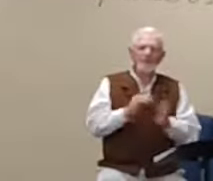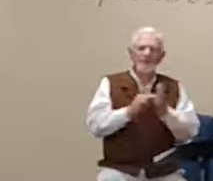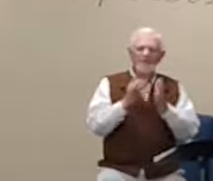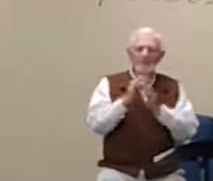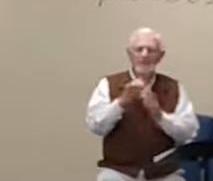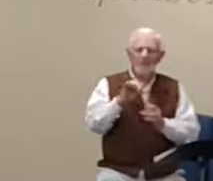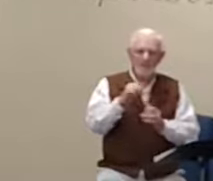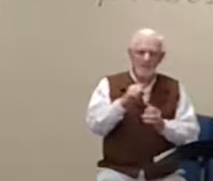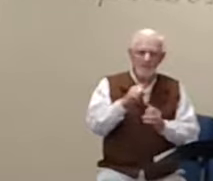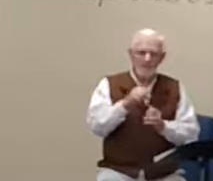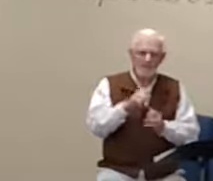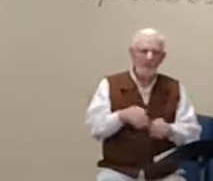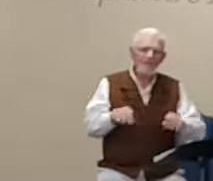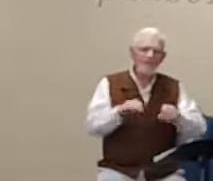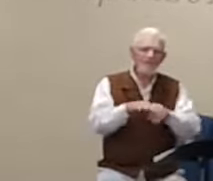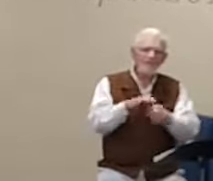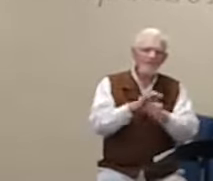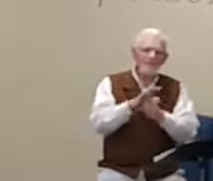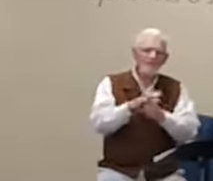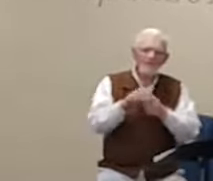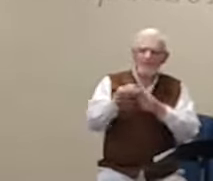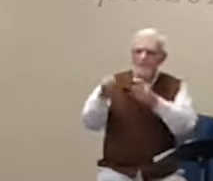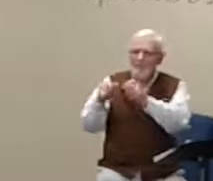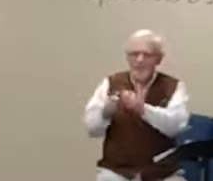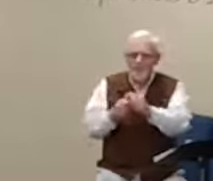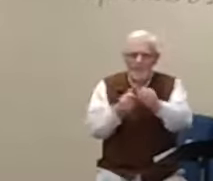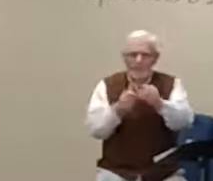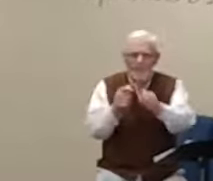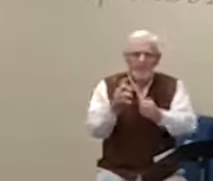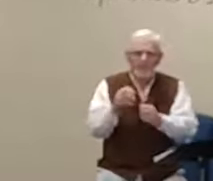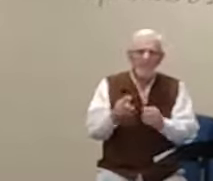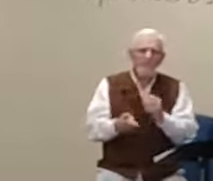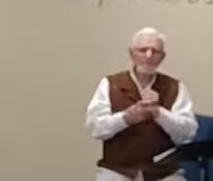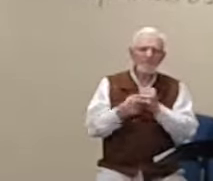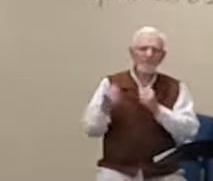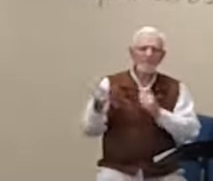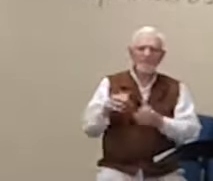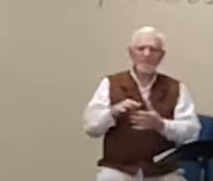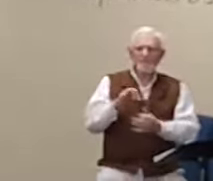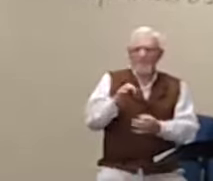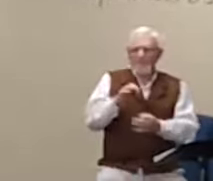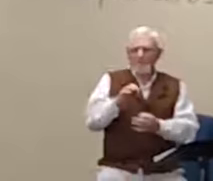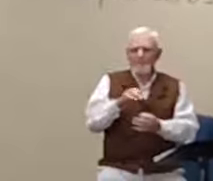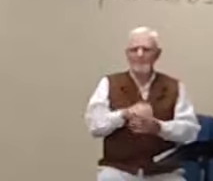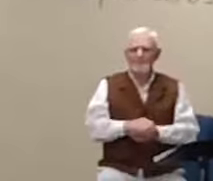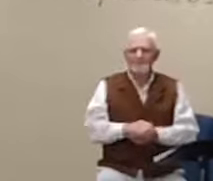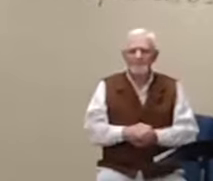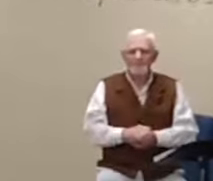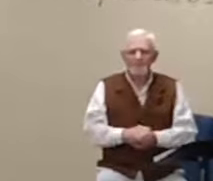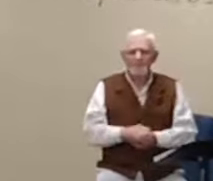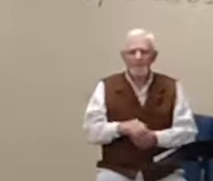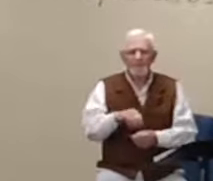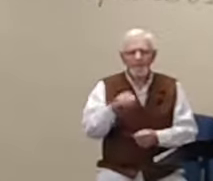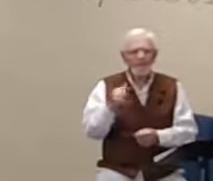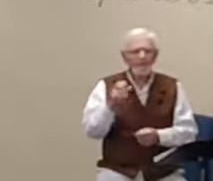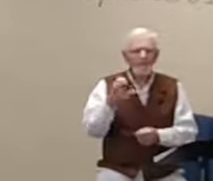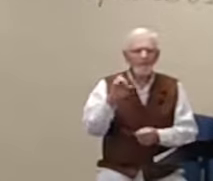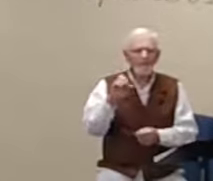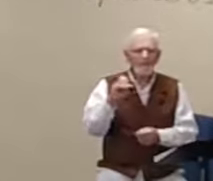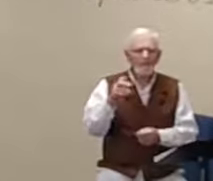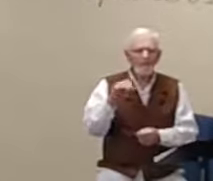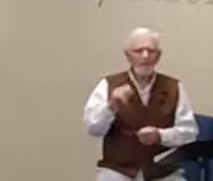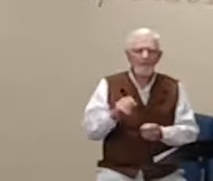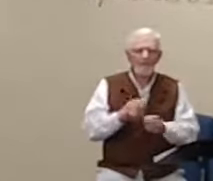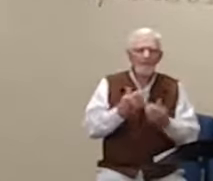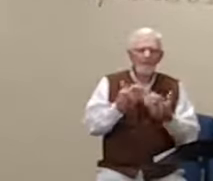is worth following, and he saved my soul as a beginning, you know, to start it all out with. He forgave all of my